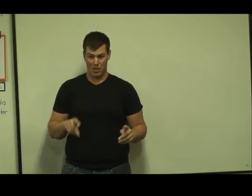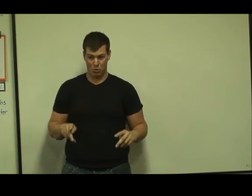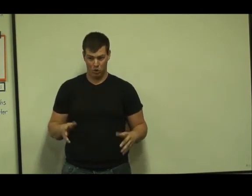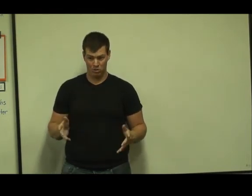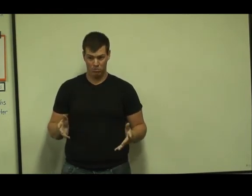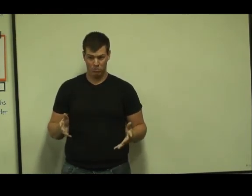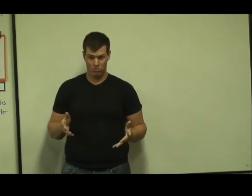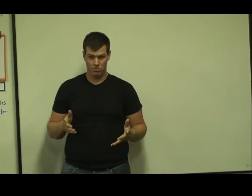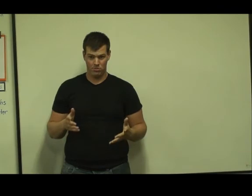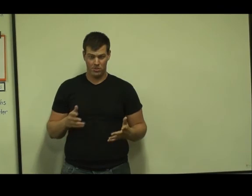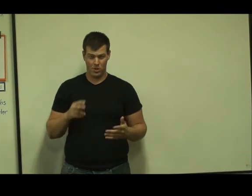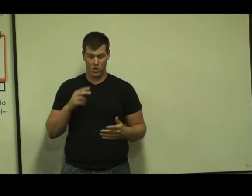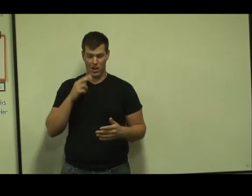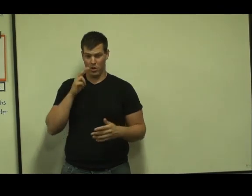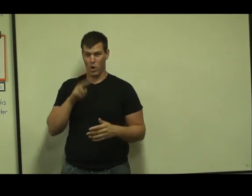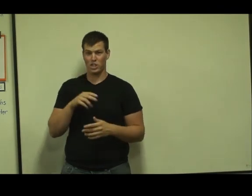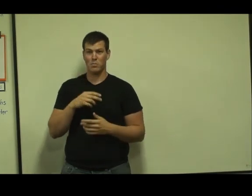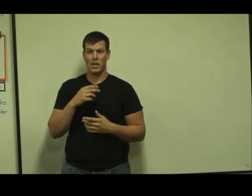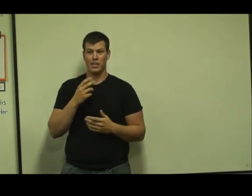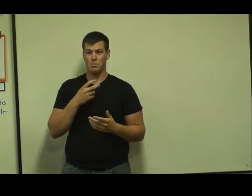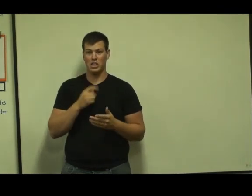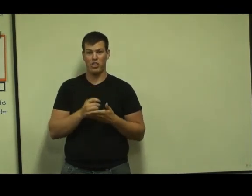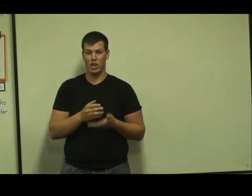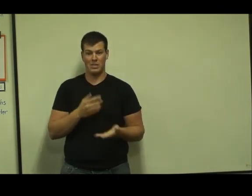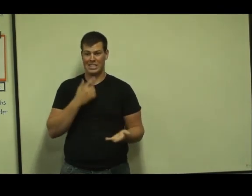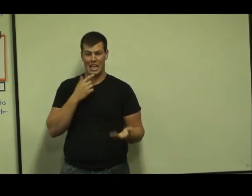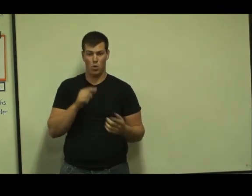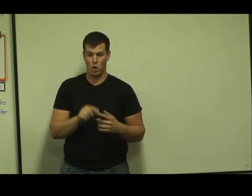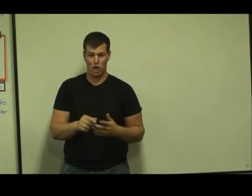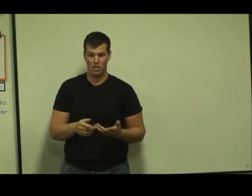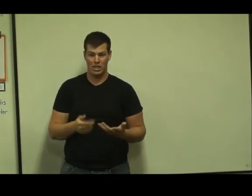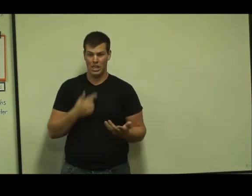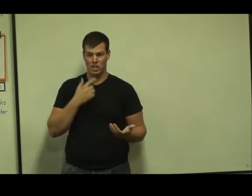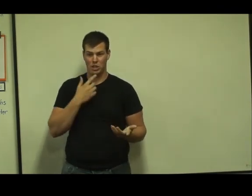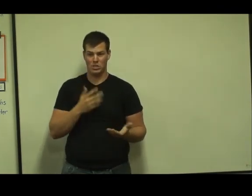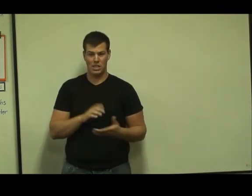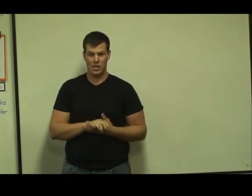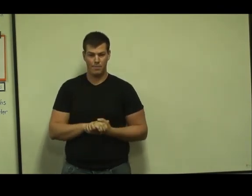people? So why my therapy stay a while, still stay.